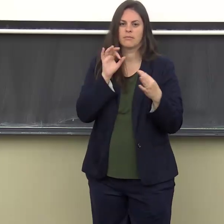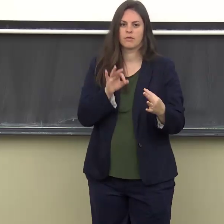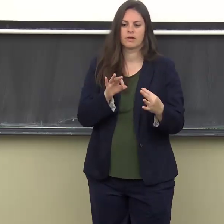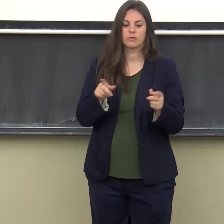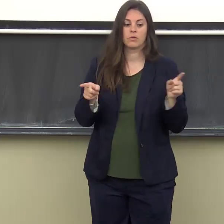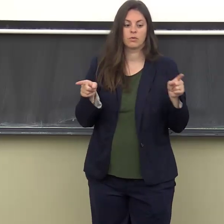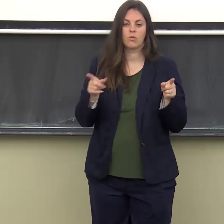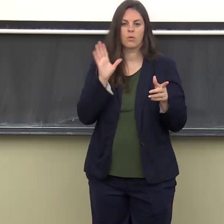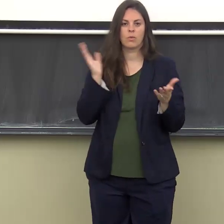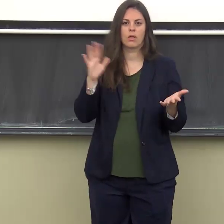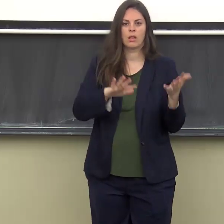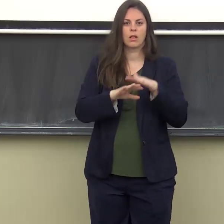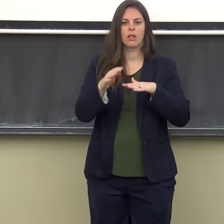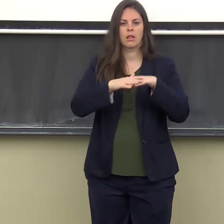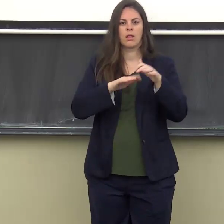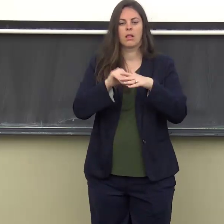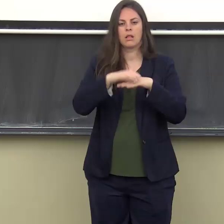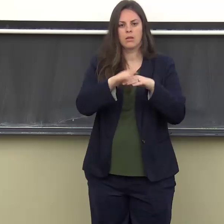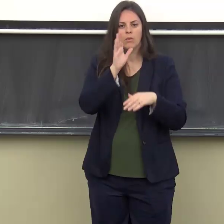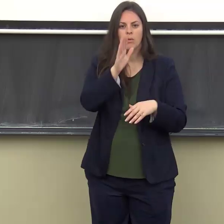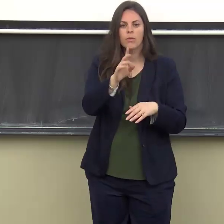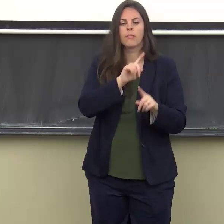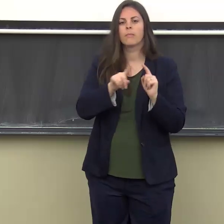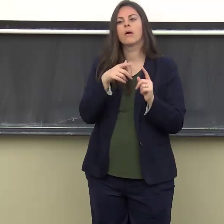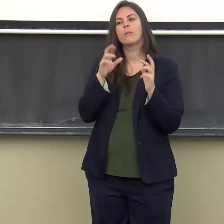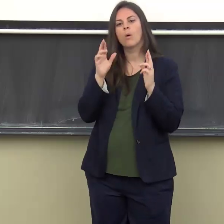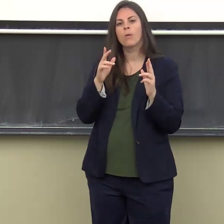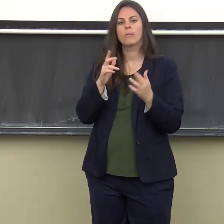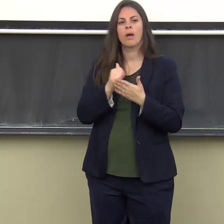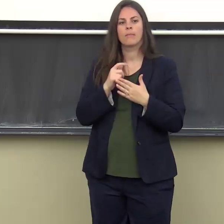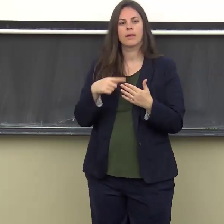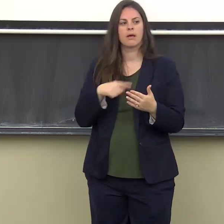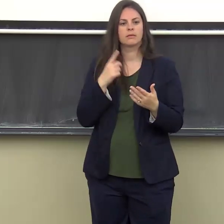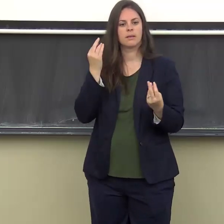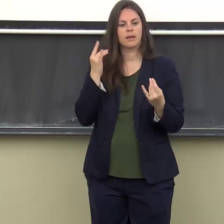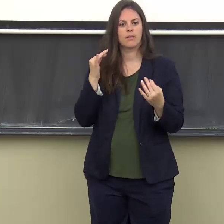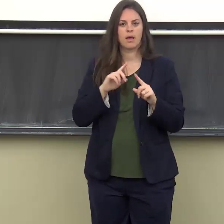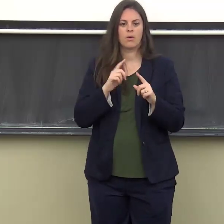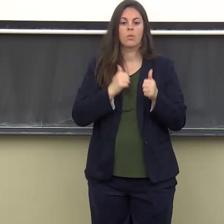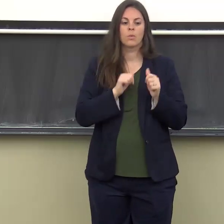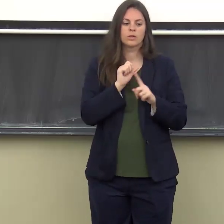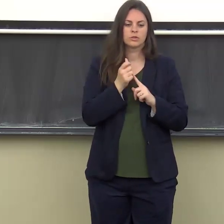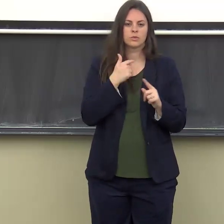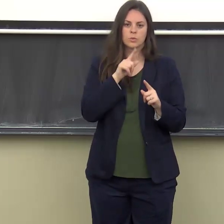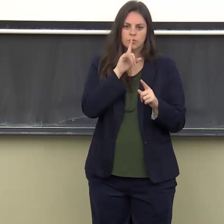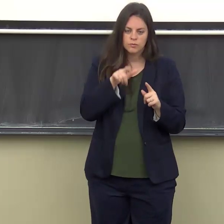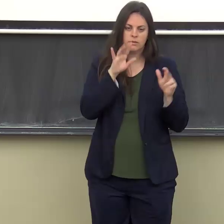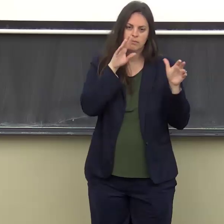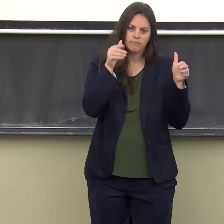over. But I hope when I'm giving the example that I might be like helping us think a bit about which cases we're really trying to hone in on